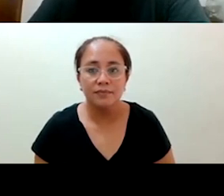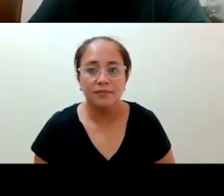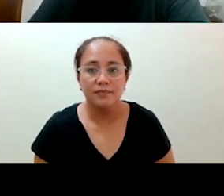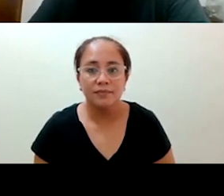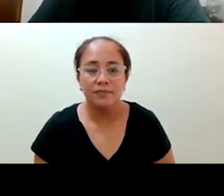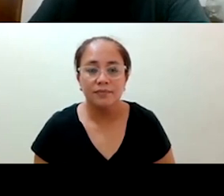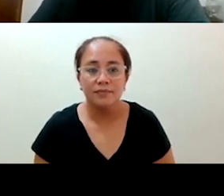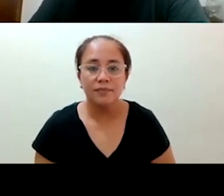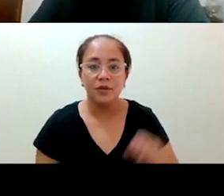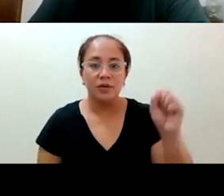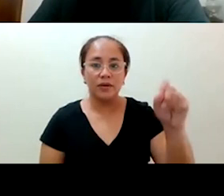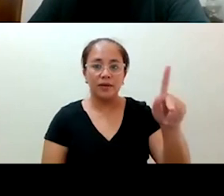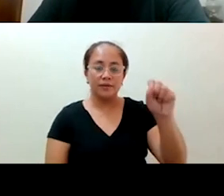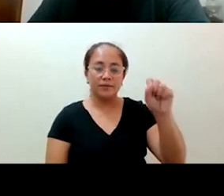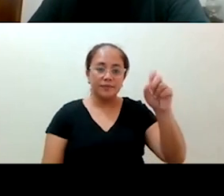Okay.